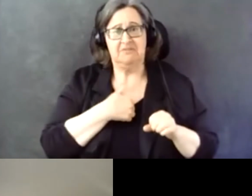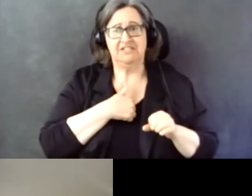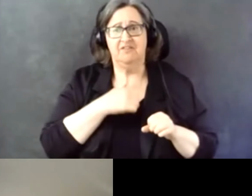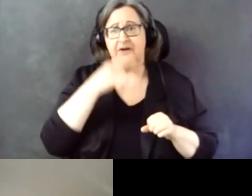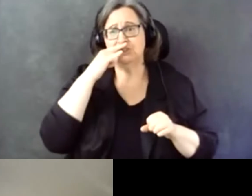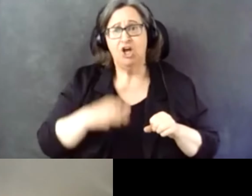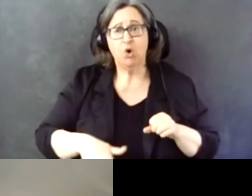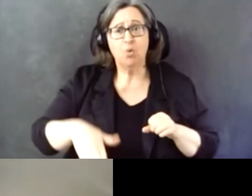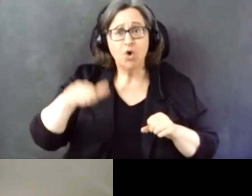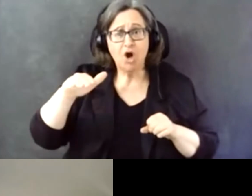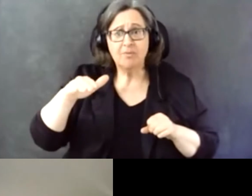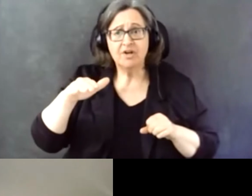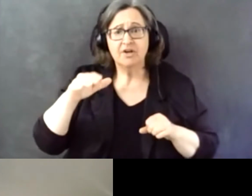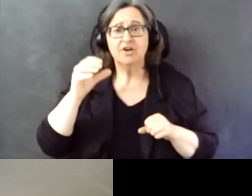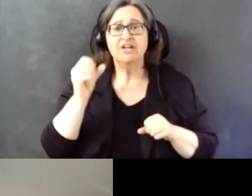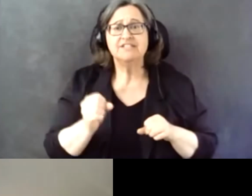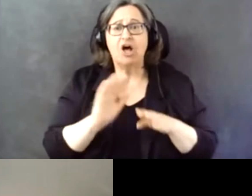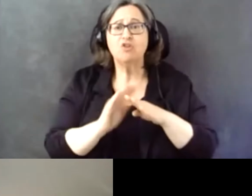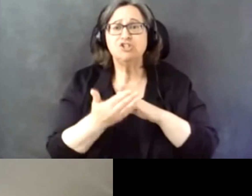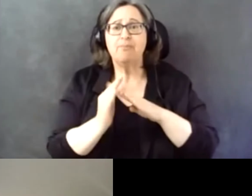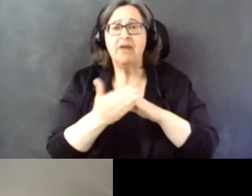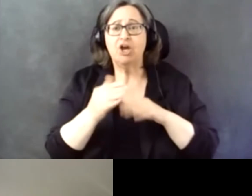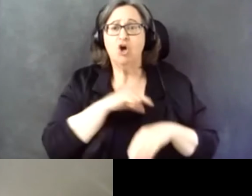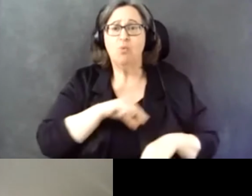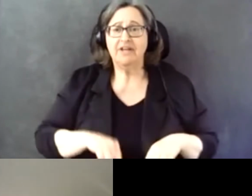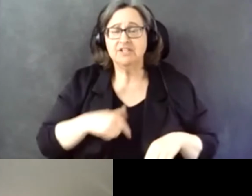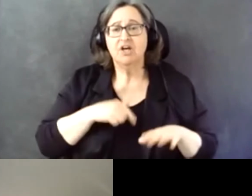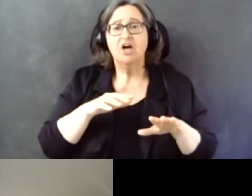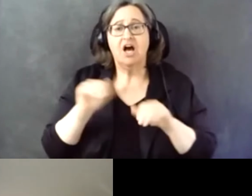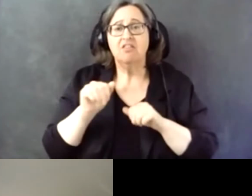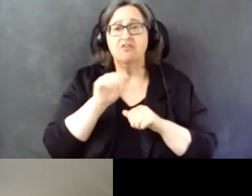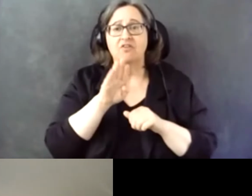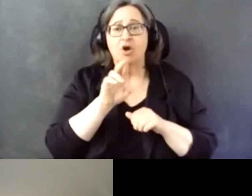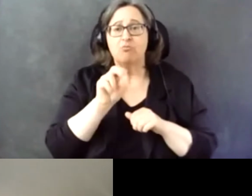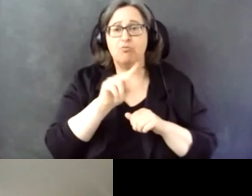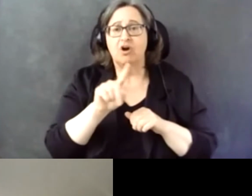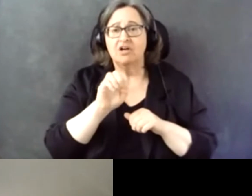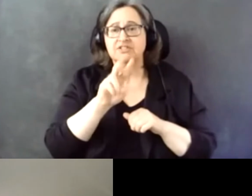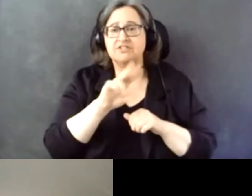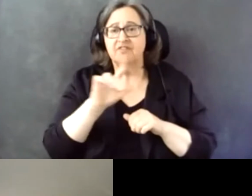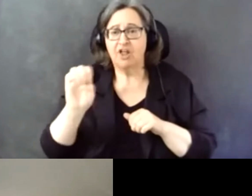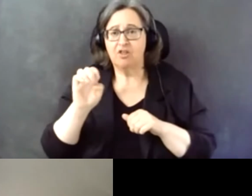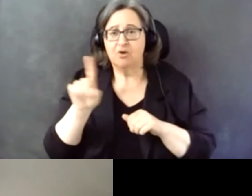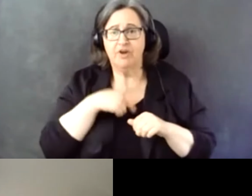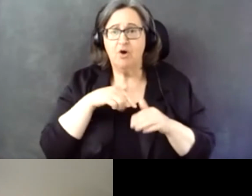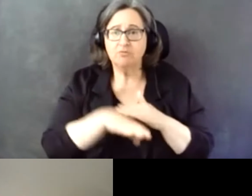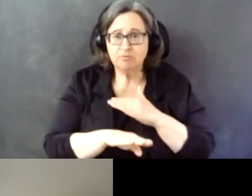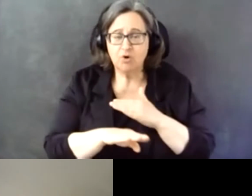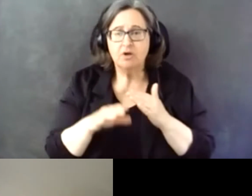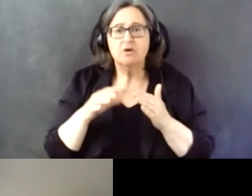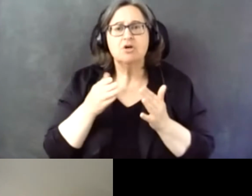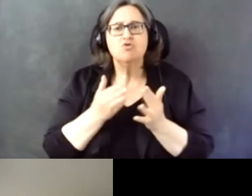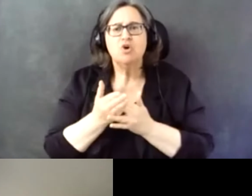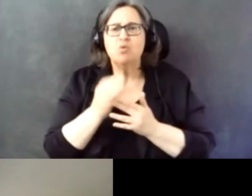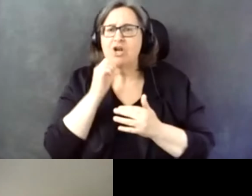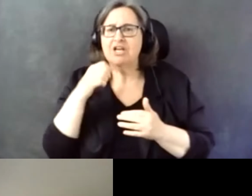uh in south jamaica queens after leaving brownsville where i was born and it was through the non-profits that